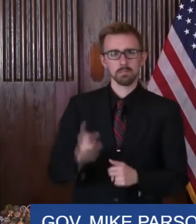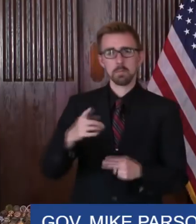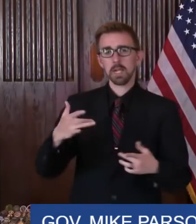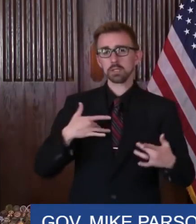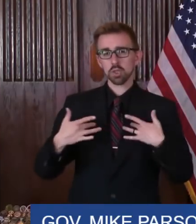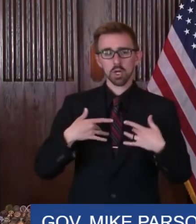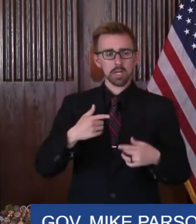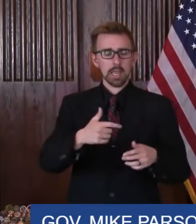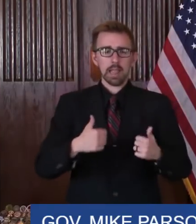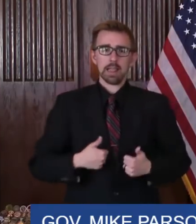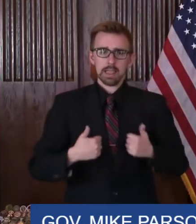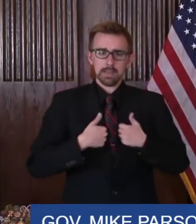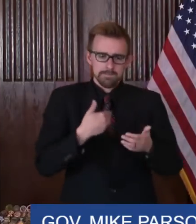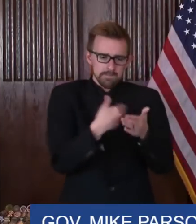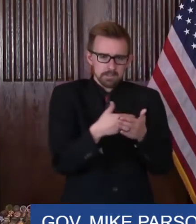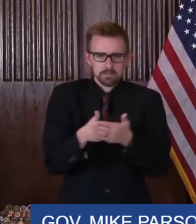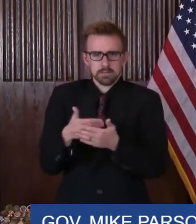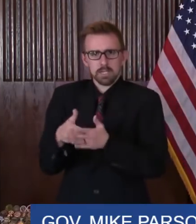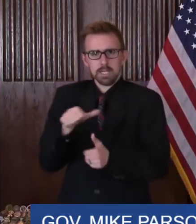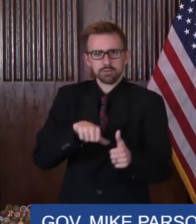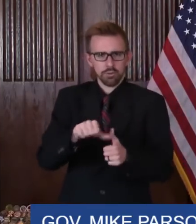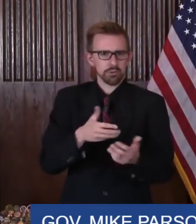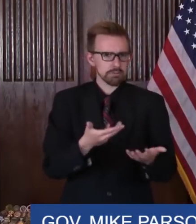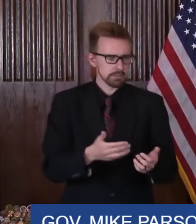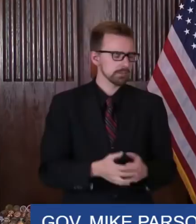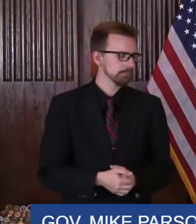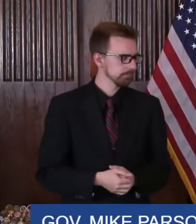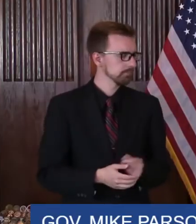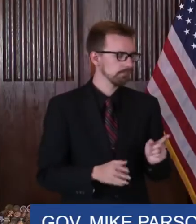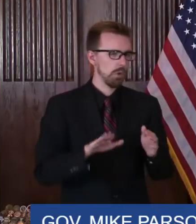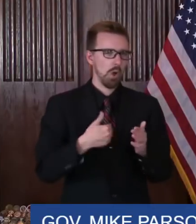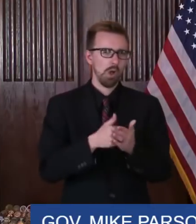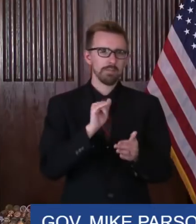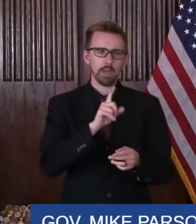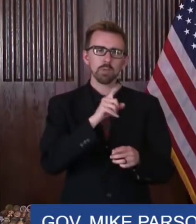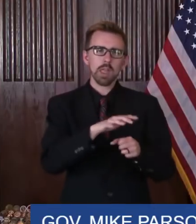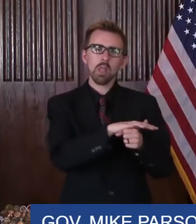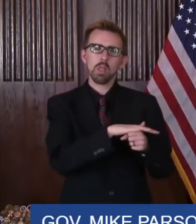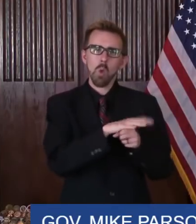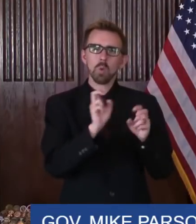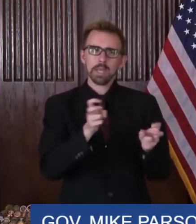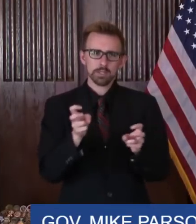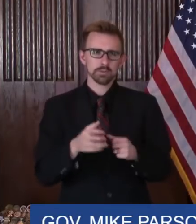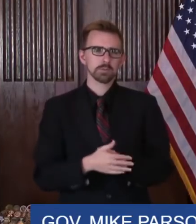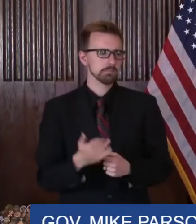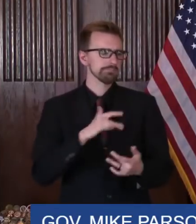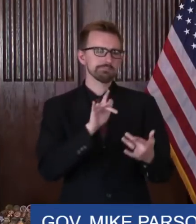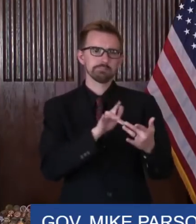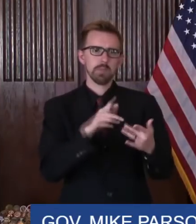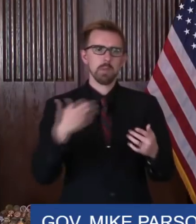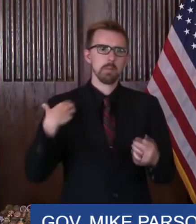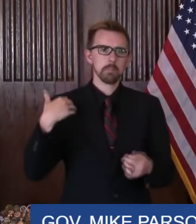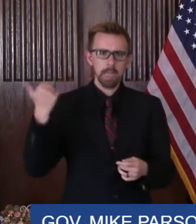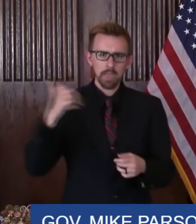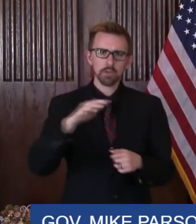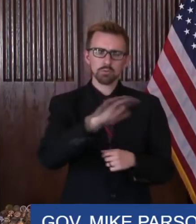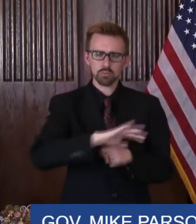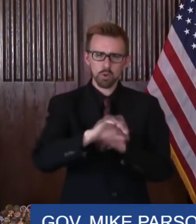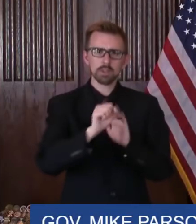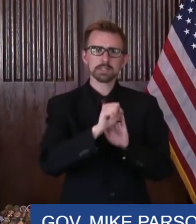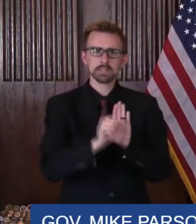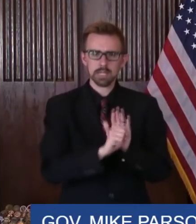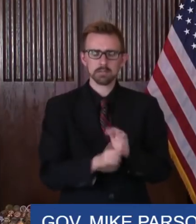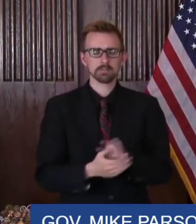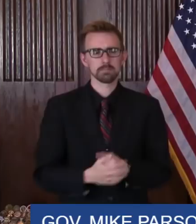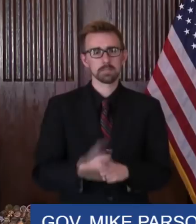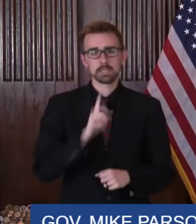proximity. Well, I think, number one, all of those are pretty well local issues. I know I've been in contact with the mayors across the state that I've talked